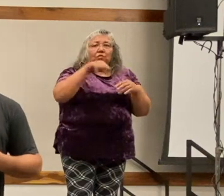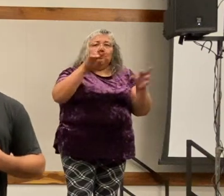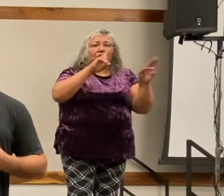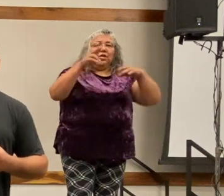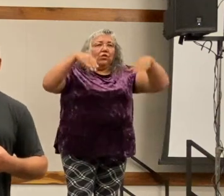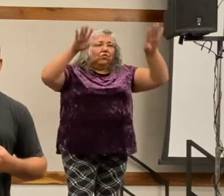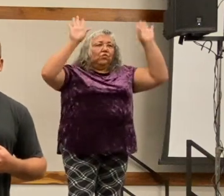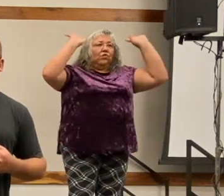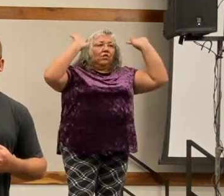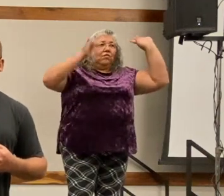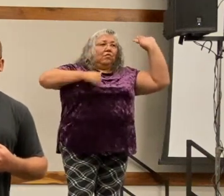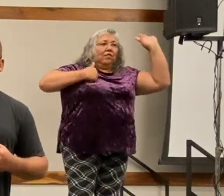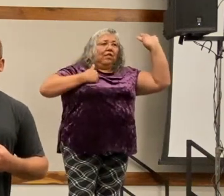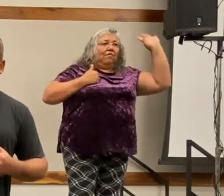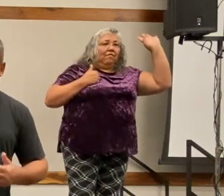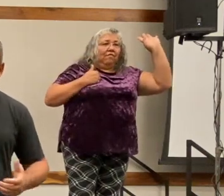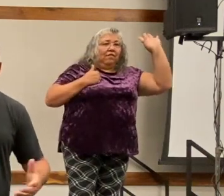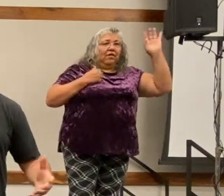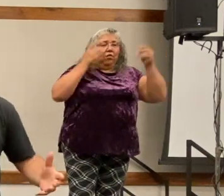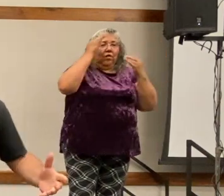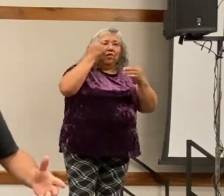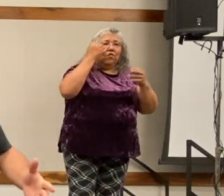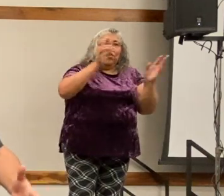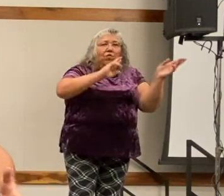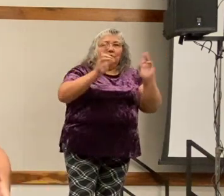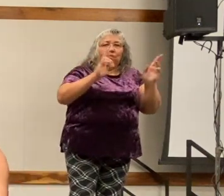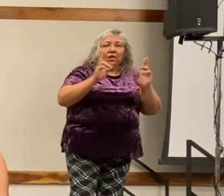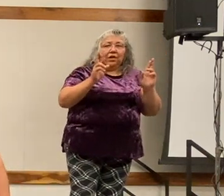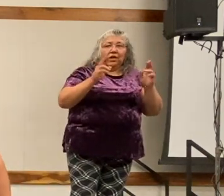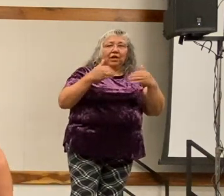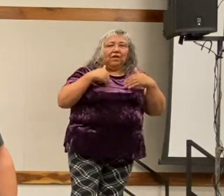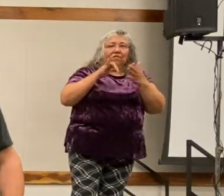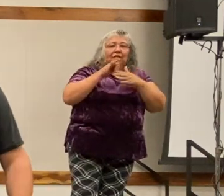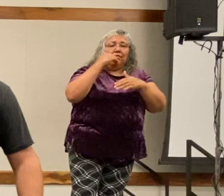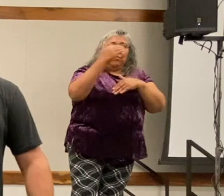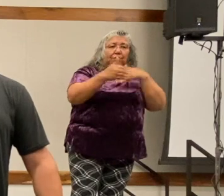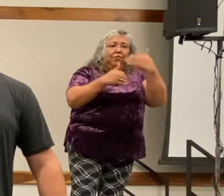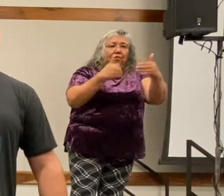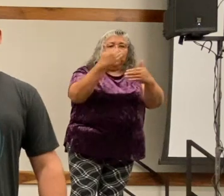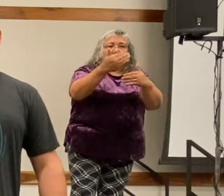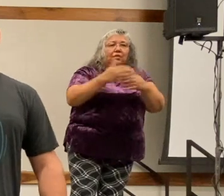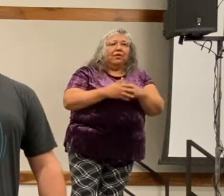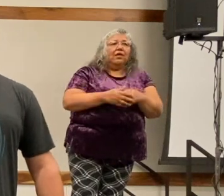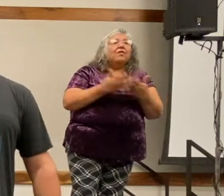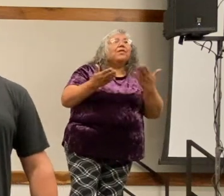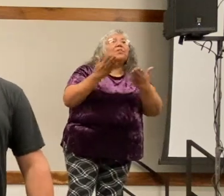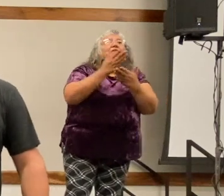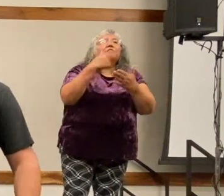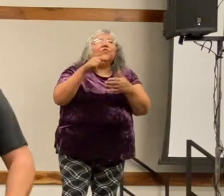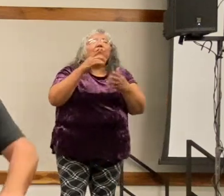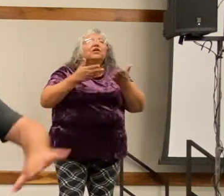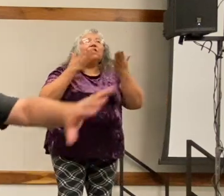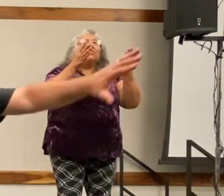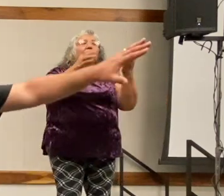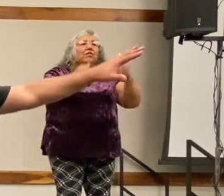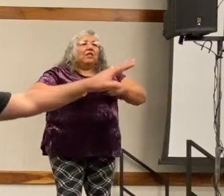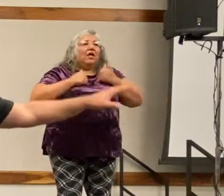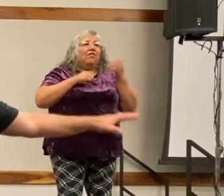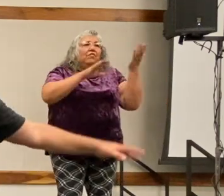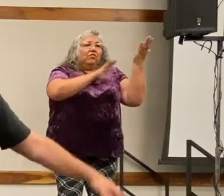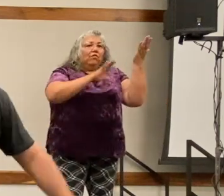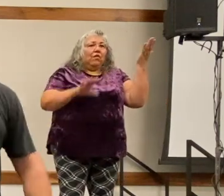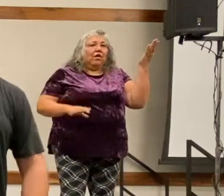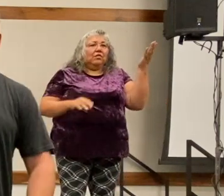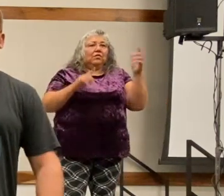your life to him. I'm wondering if you're ready to take that step. Maybe some of you have given your life to Christ, but you just got off